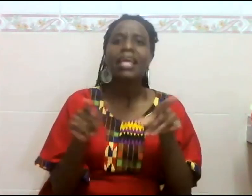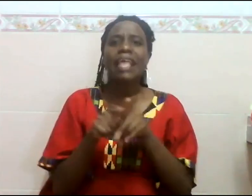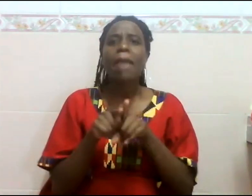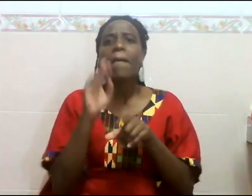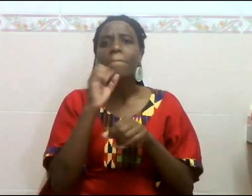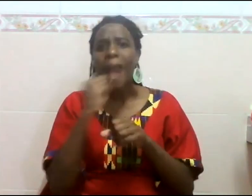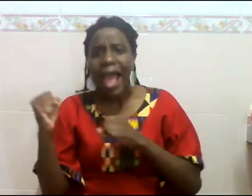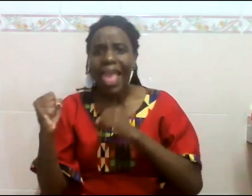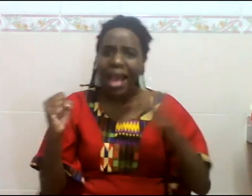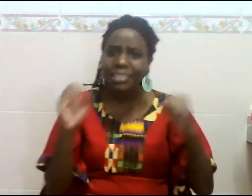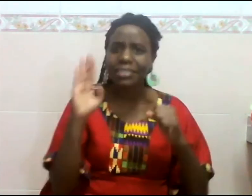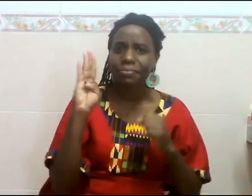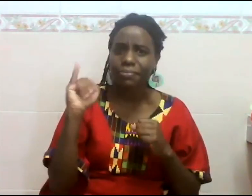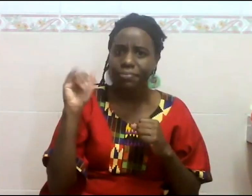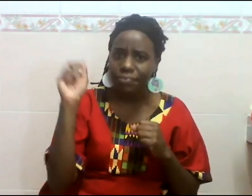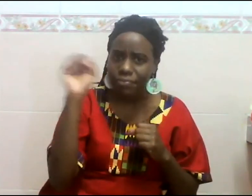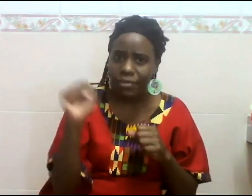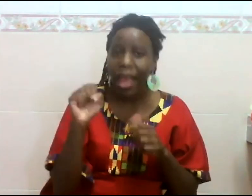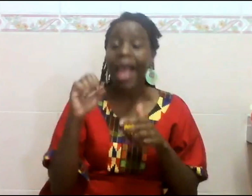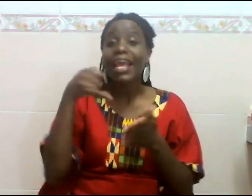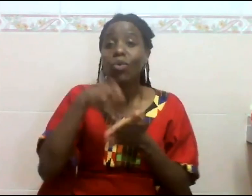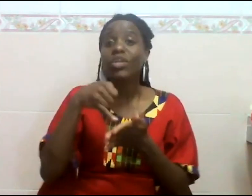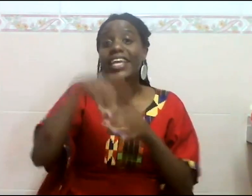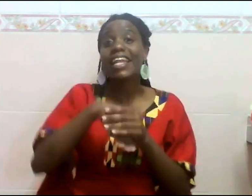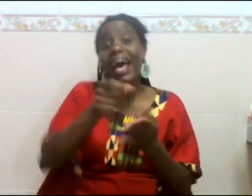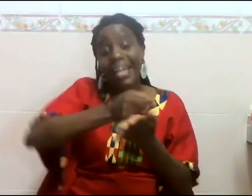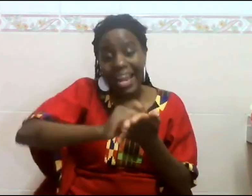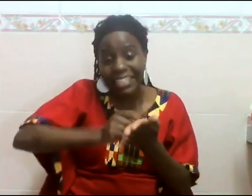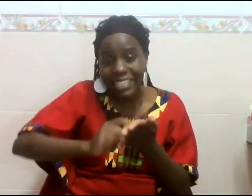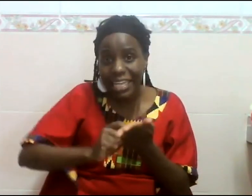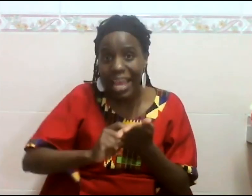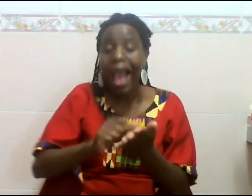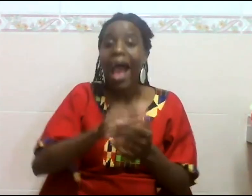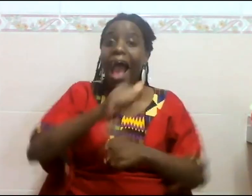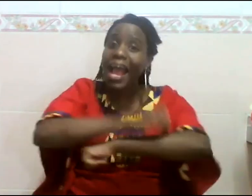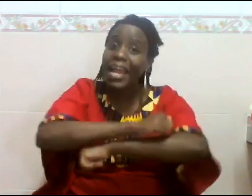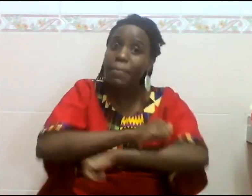when it also comes to writing the academic papers and even support.